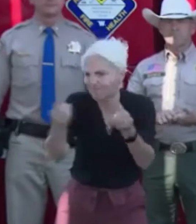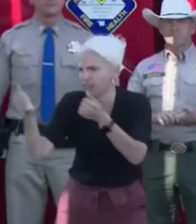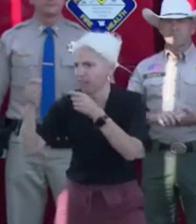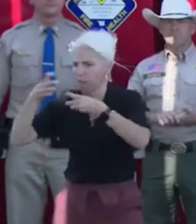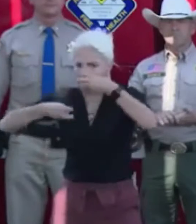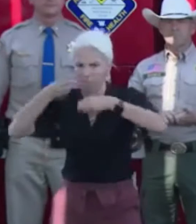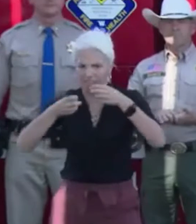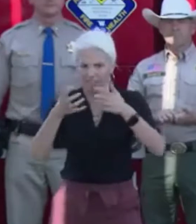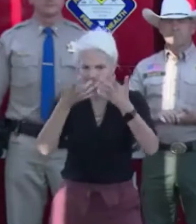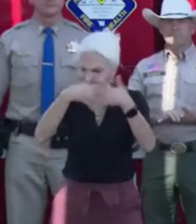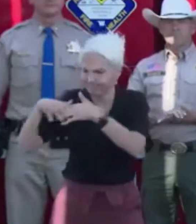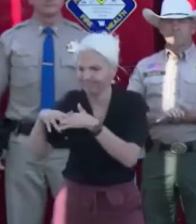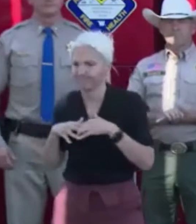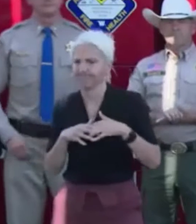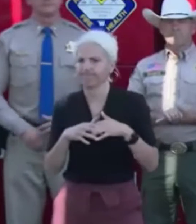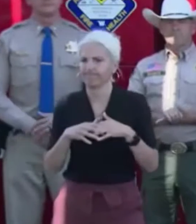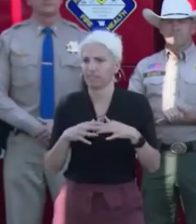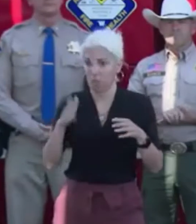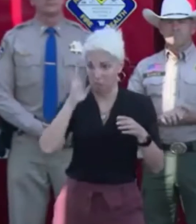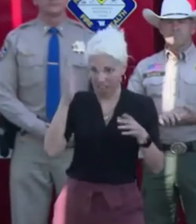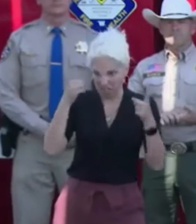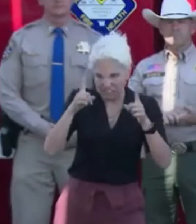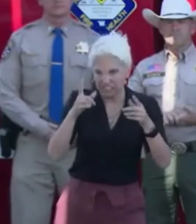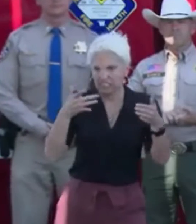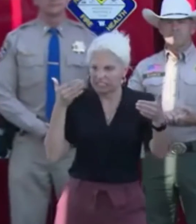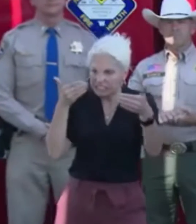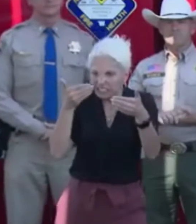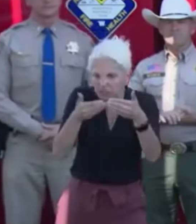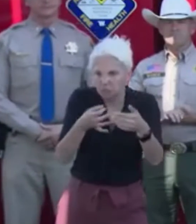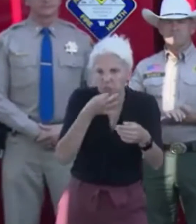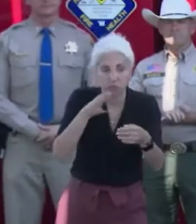we'll have some even better news shortly. Thank you.